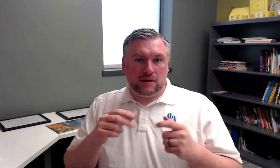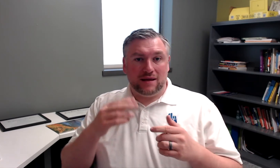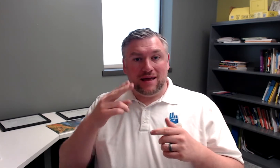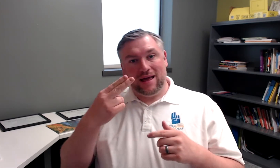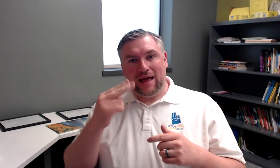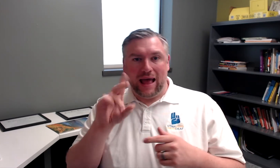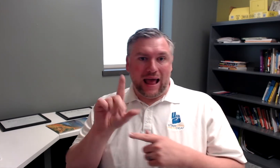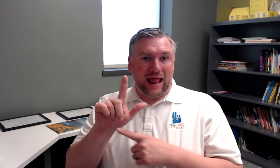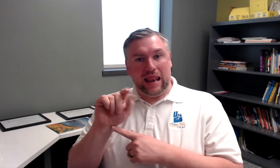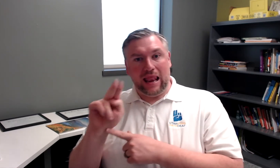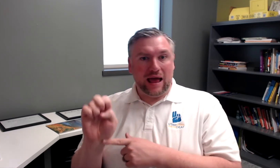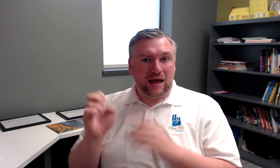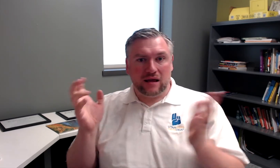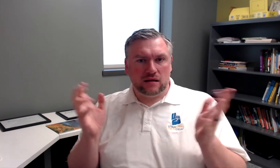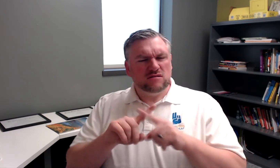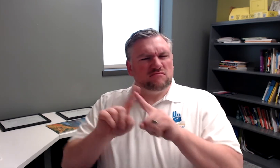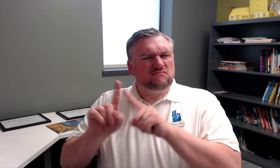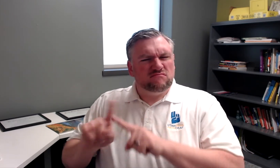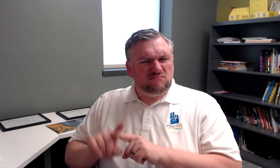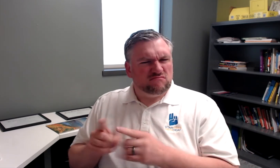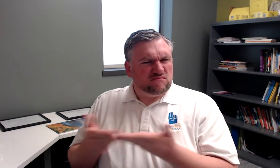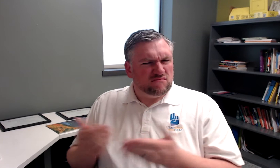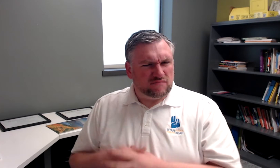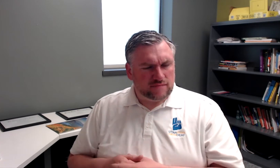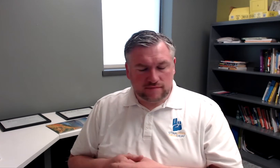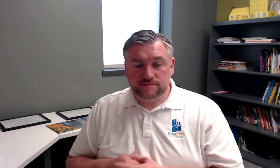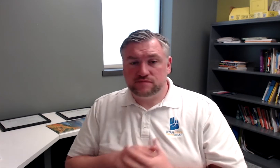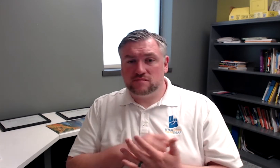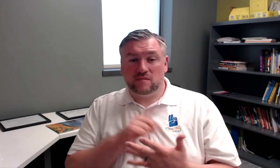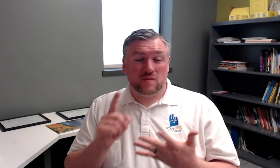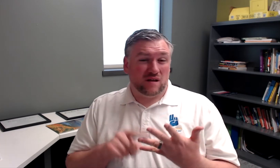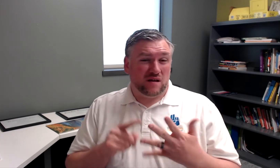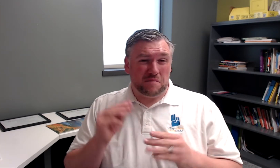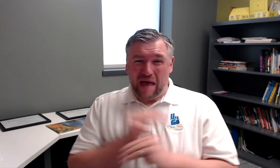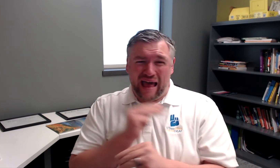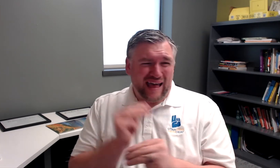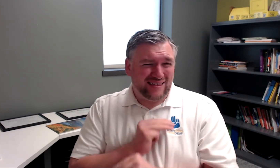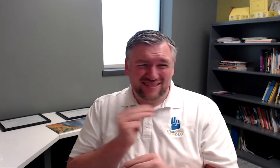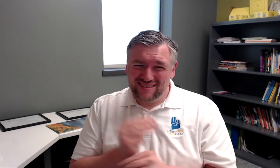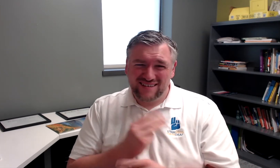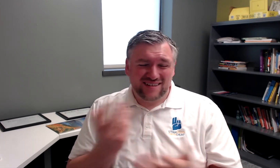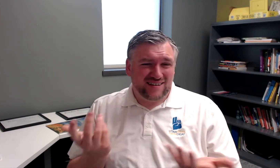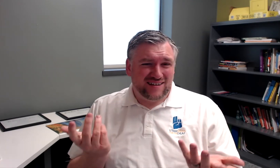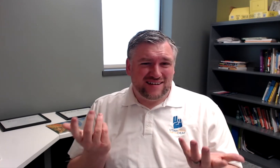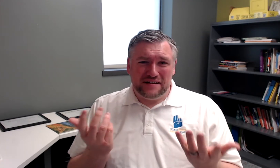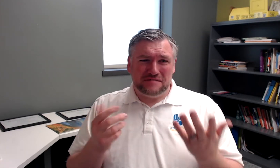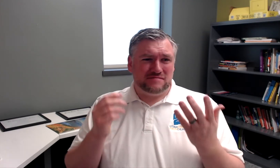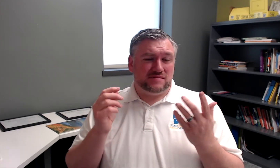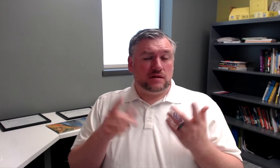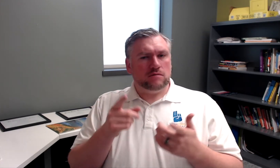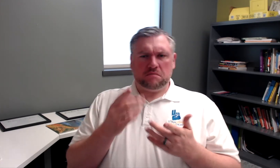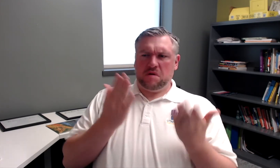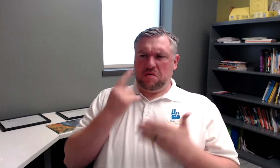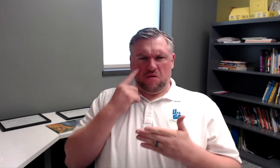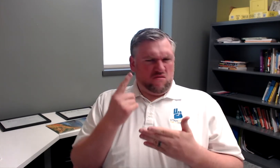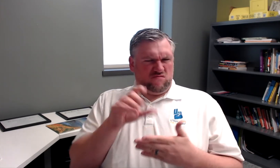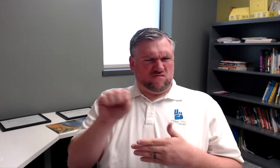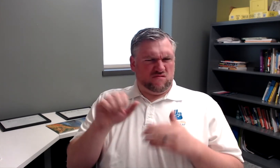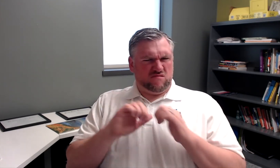styles, write the headline for historical events, things like that. Math, you might think,